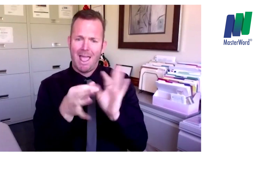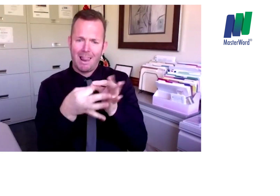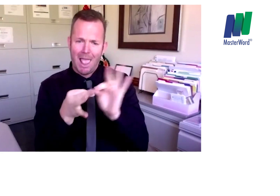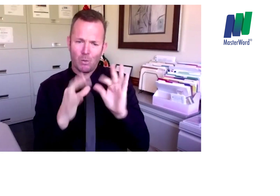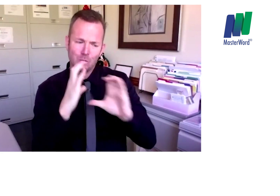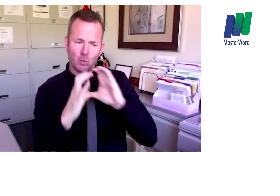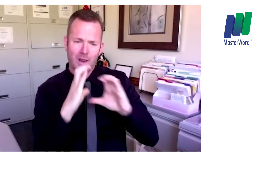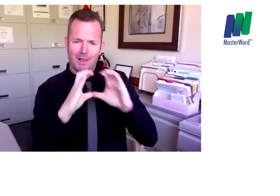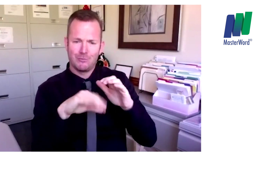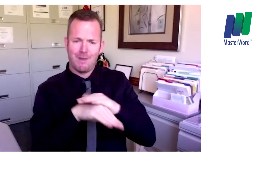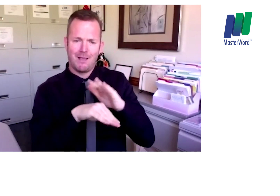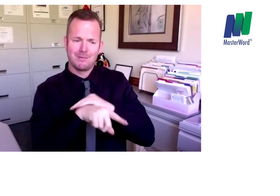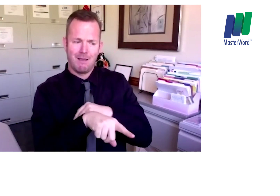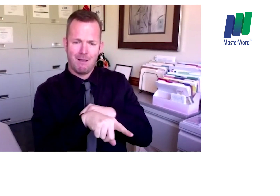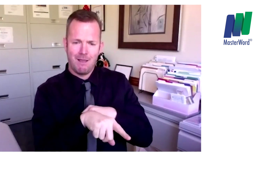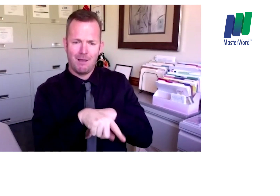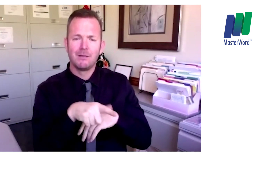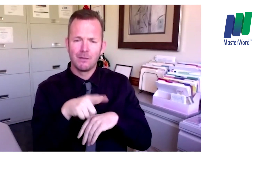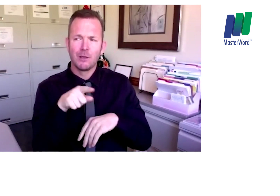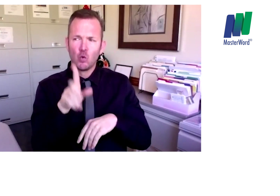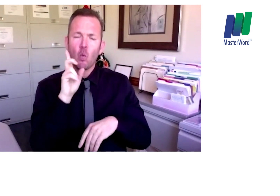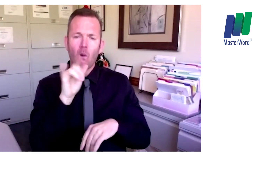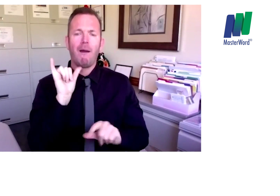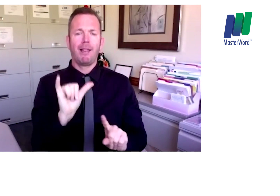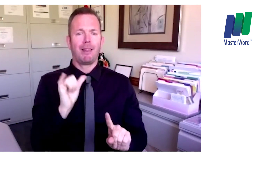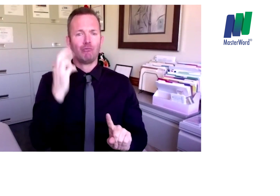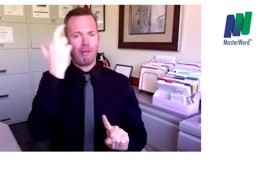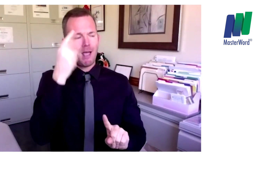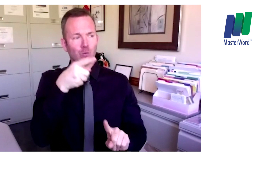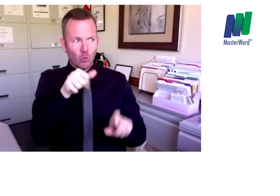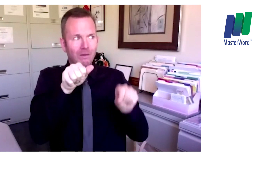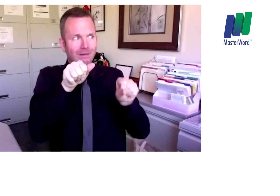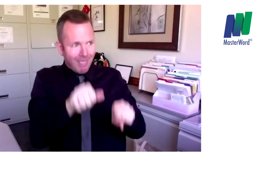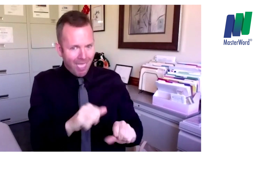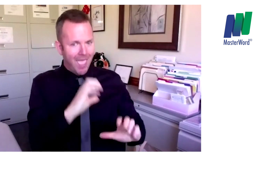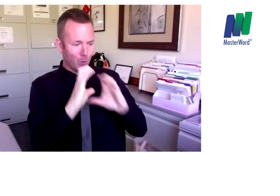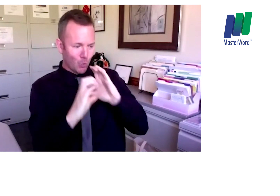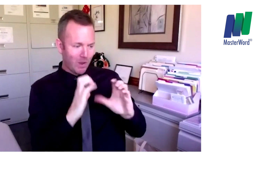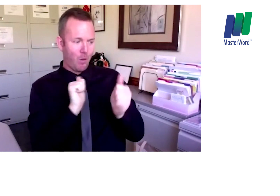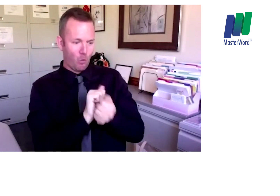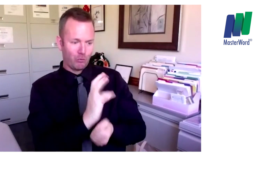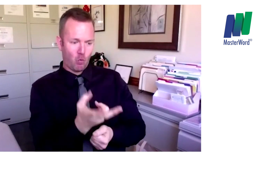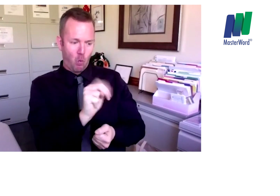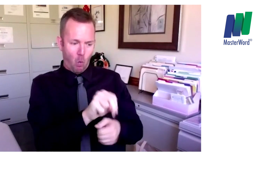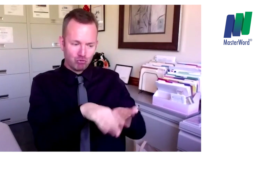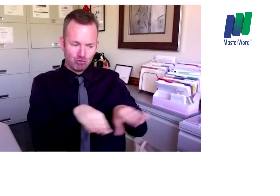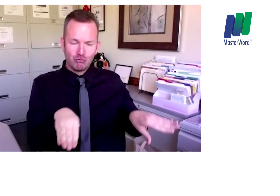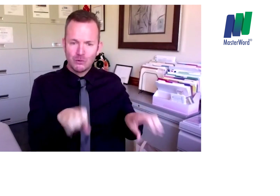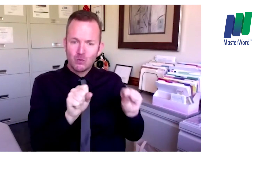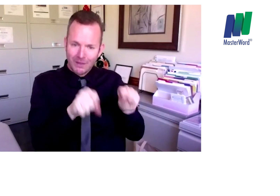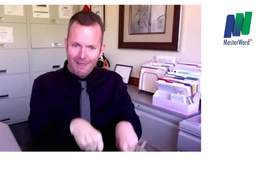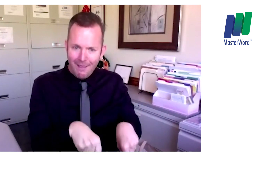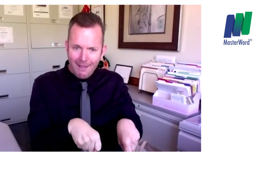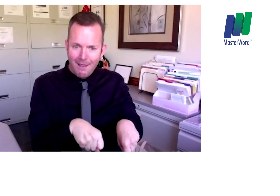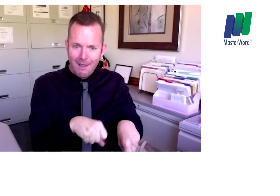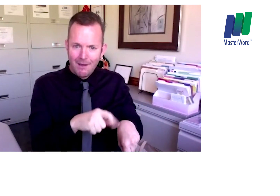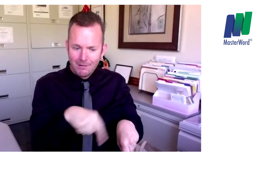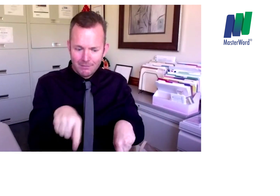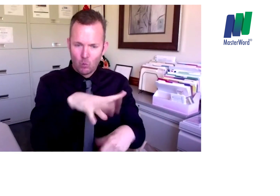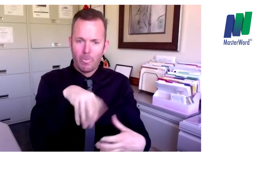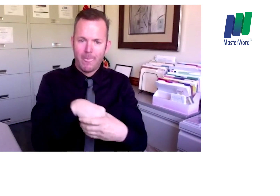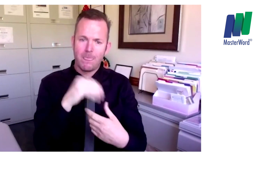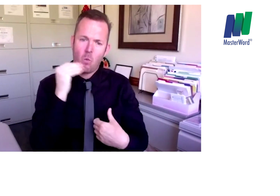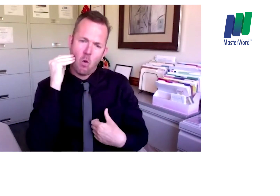for this color, and develop language communication with each other. I really think that is important to add, just seizing